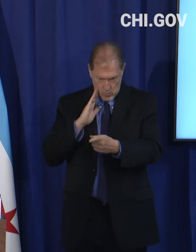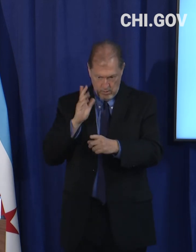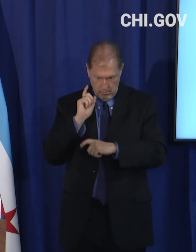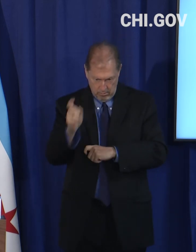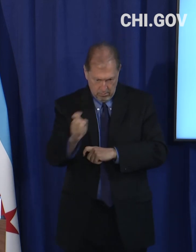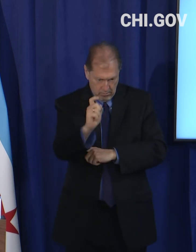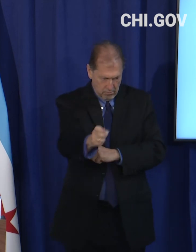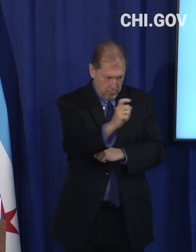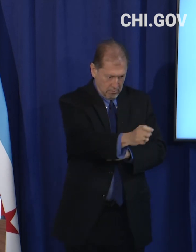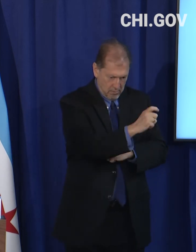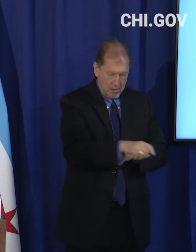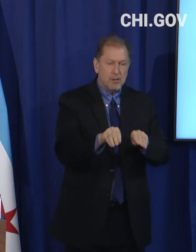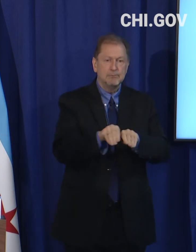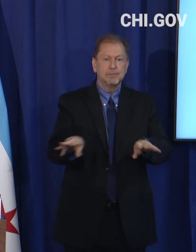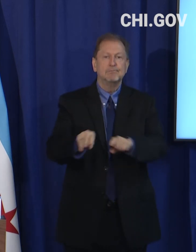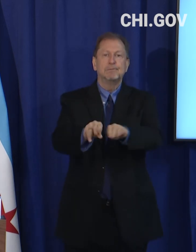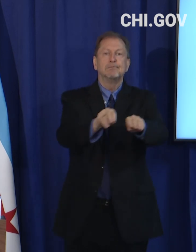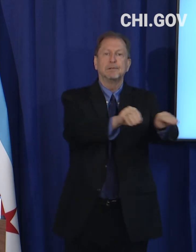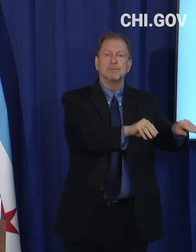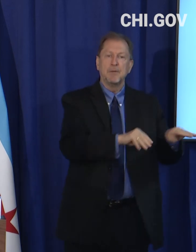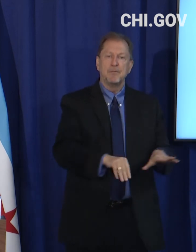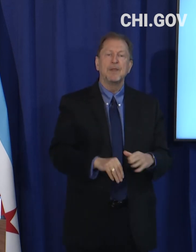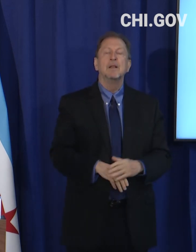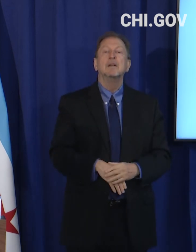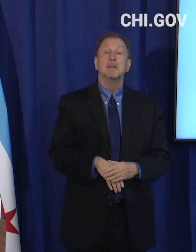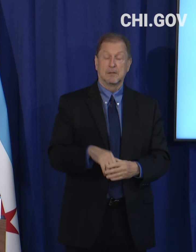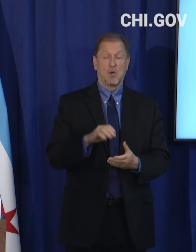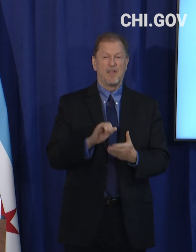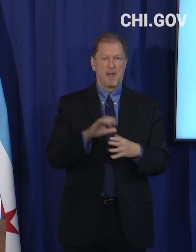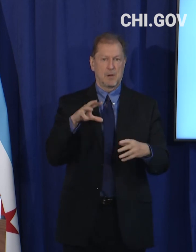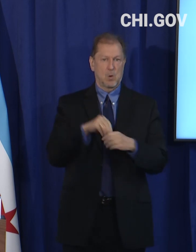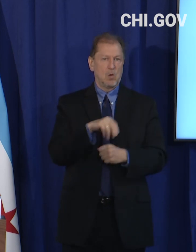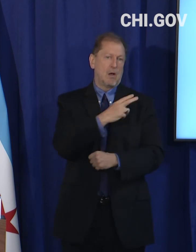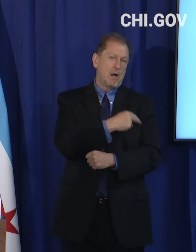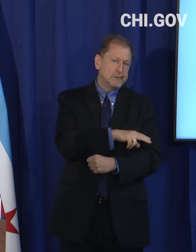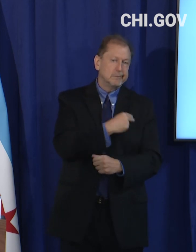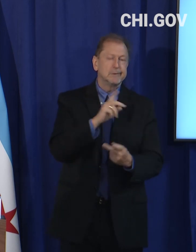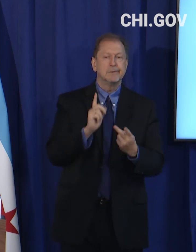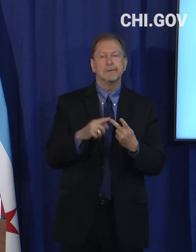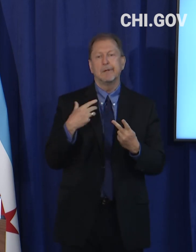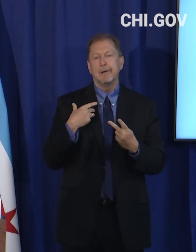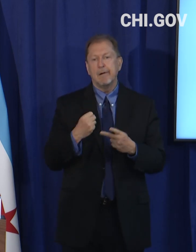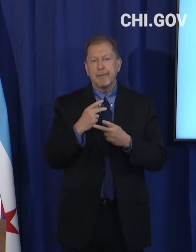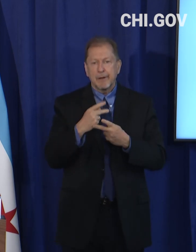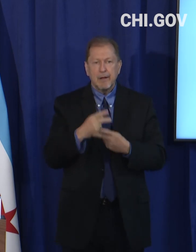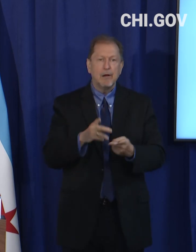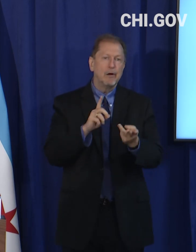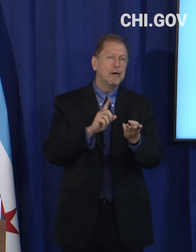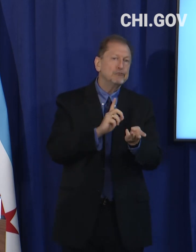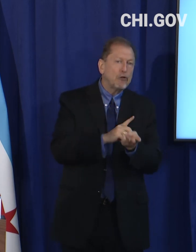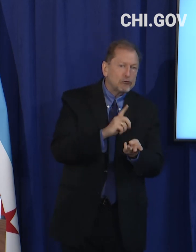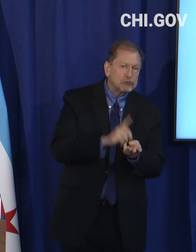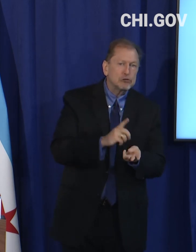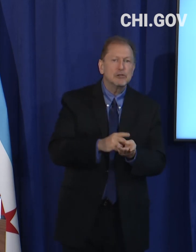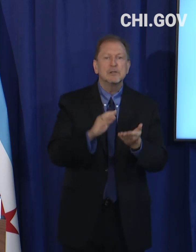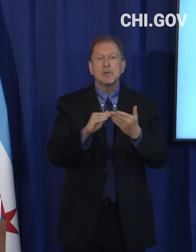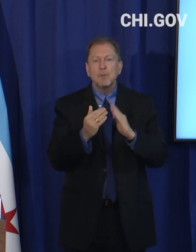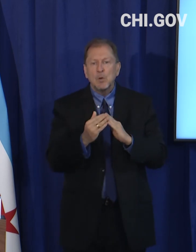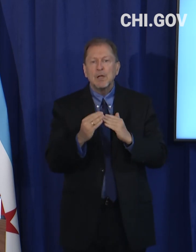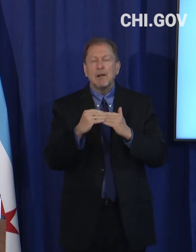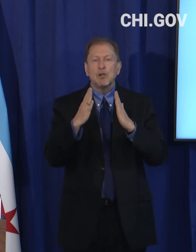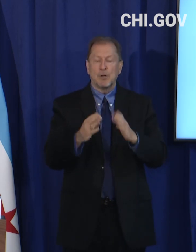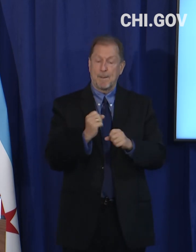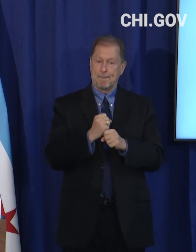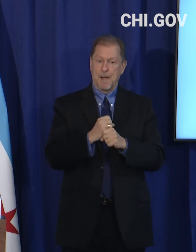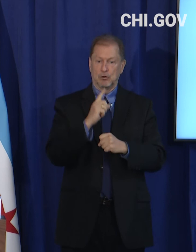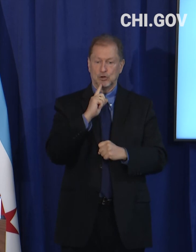all levels, including hospitals, healthcare providers, and community leaders, to ensure equal vaccine